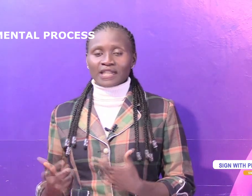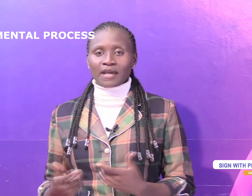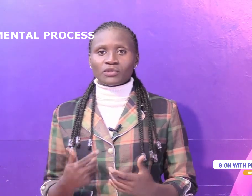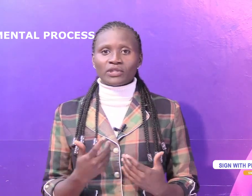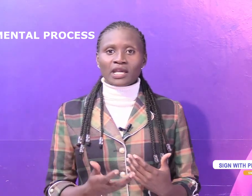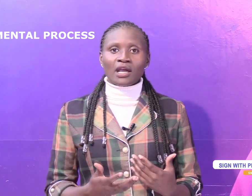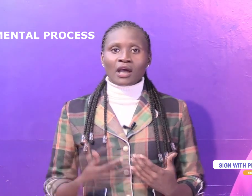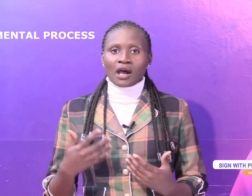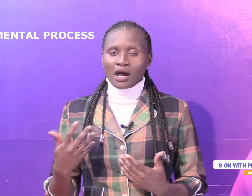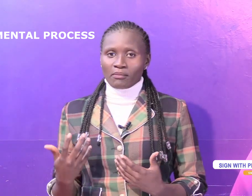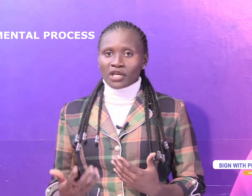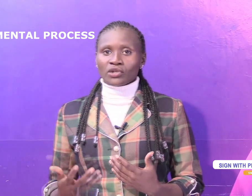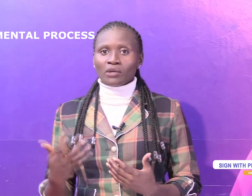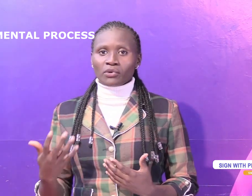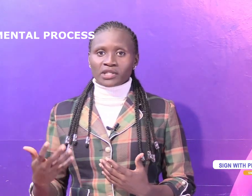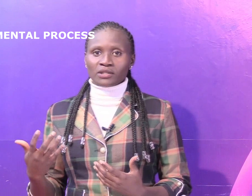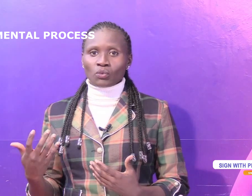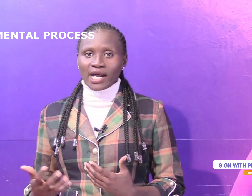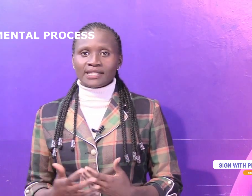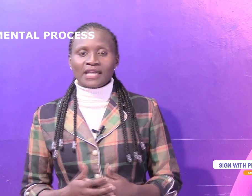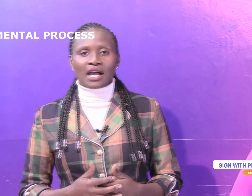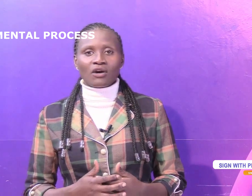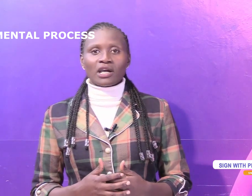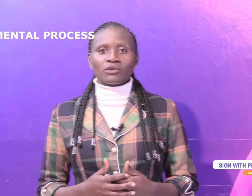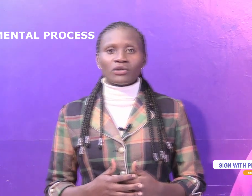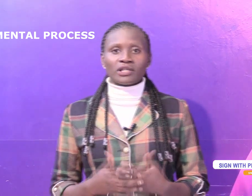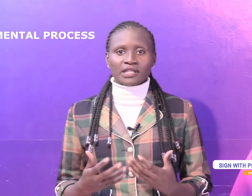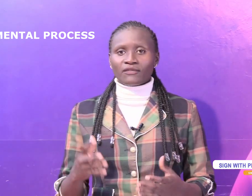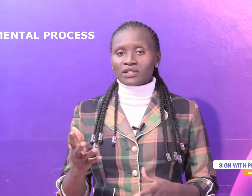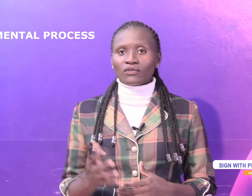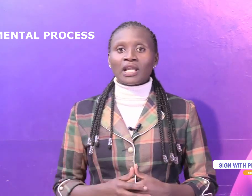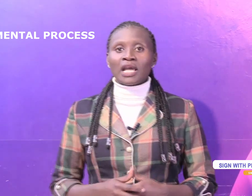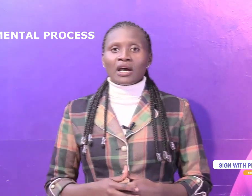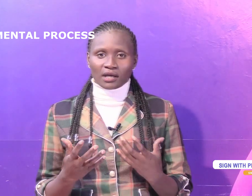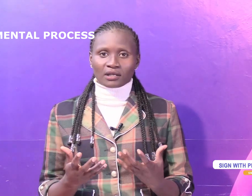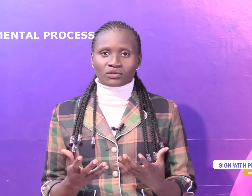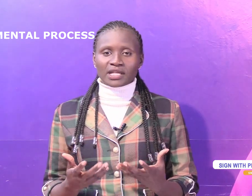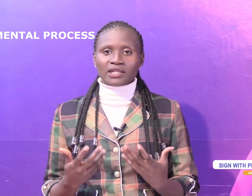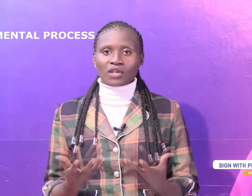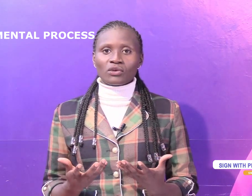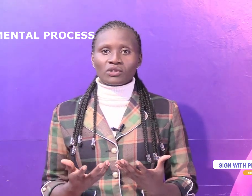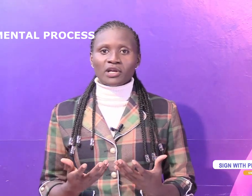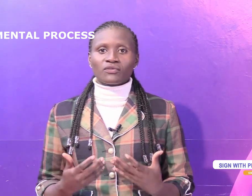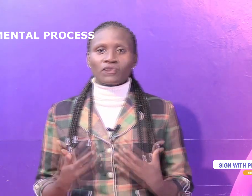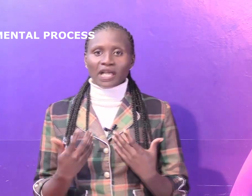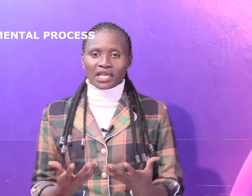the mental process words? How can we go inside? First of all, I would like to say thank you so much for liking,